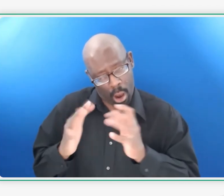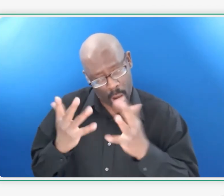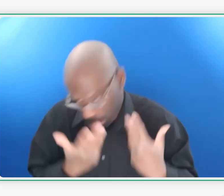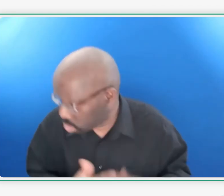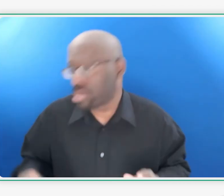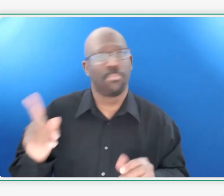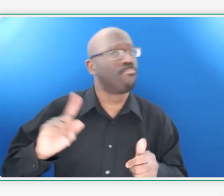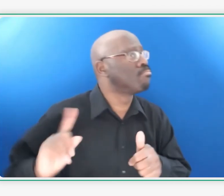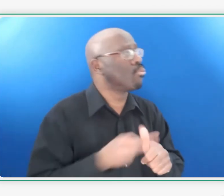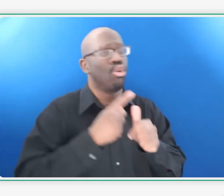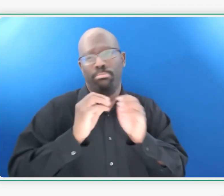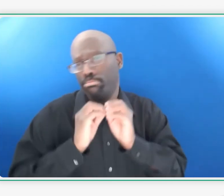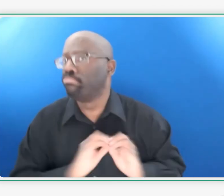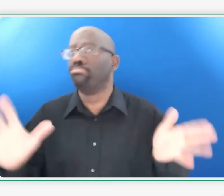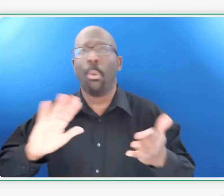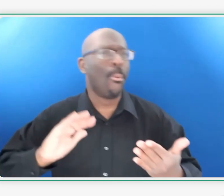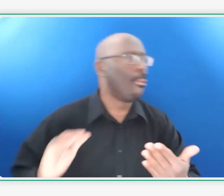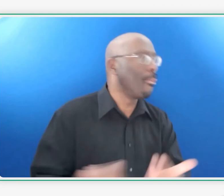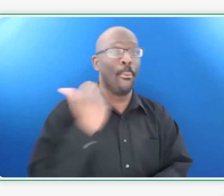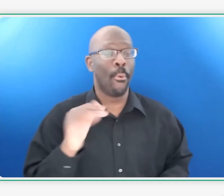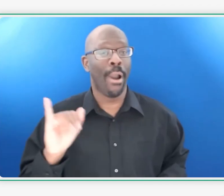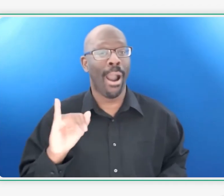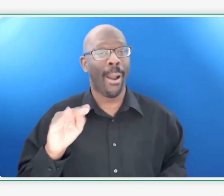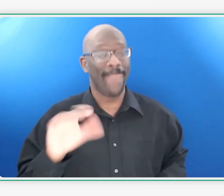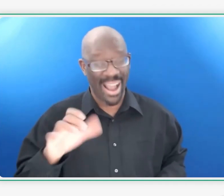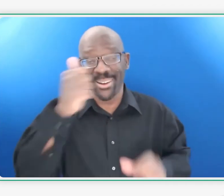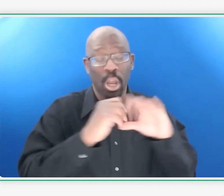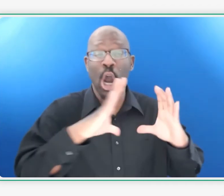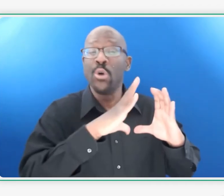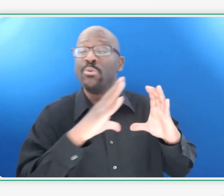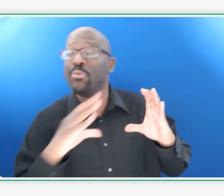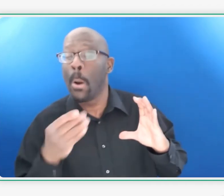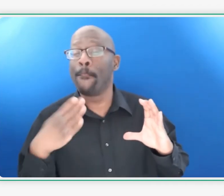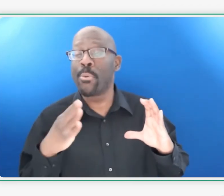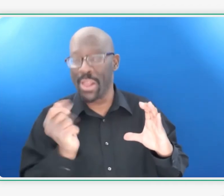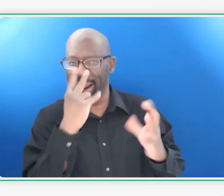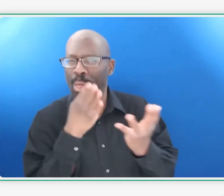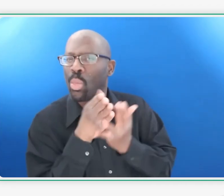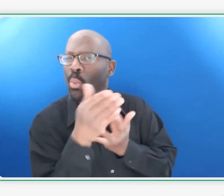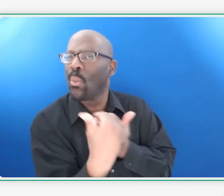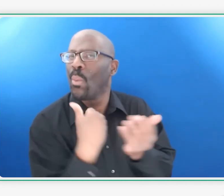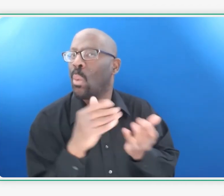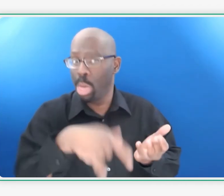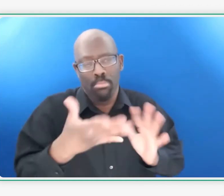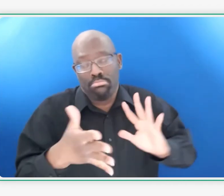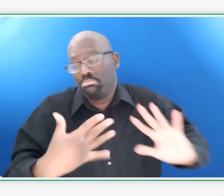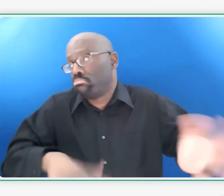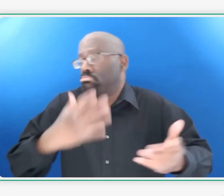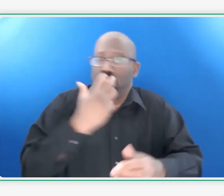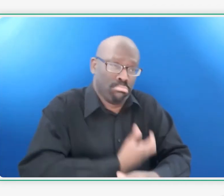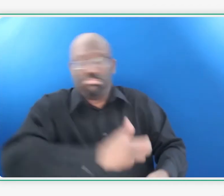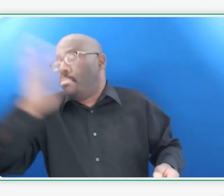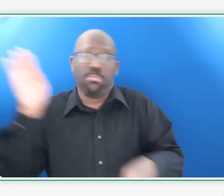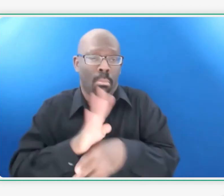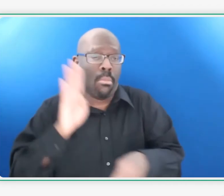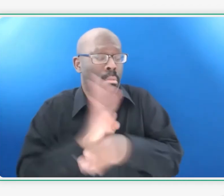and development, and that allowed them to innovate and release the new iMac. And I'm sure you remember it. It was the blue one